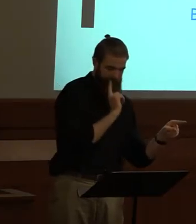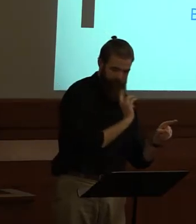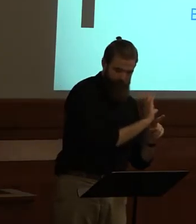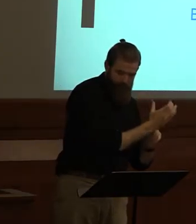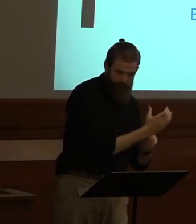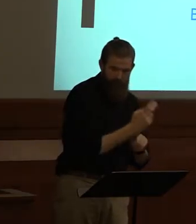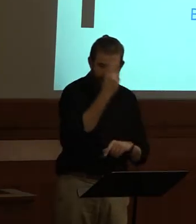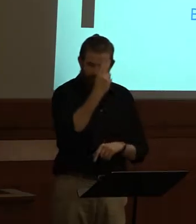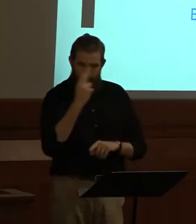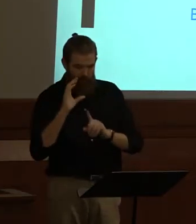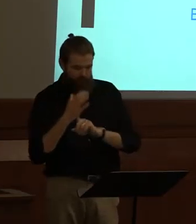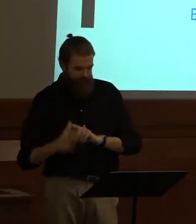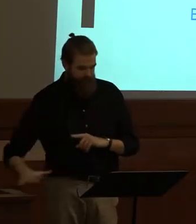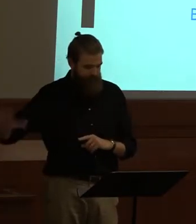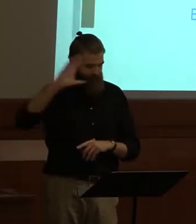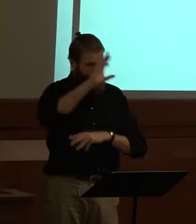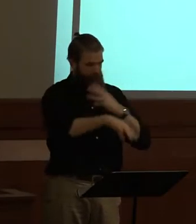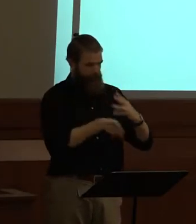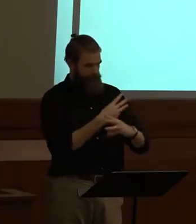where Jesus heals a deaf man.